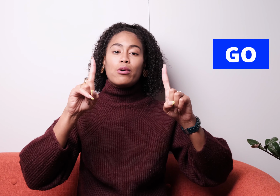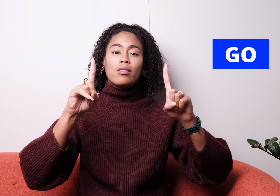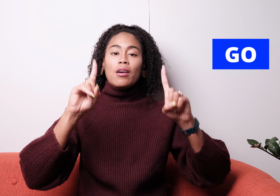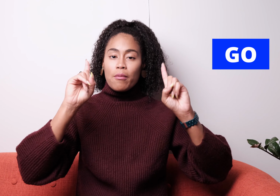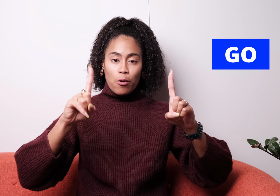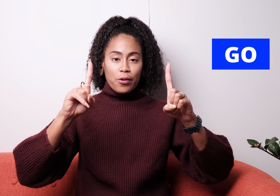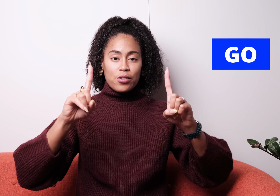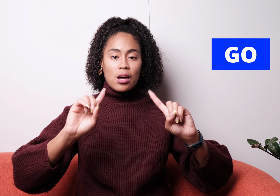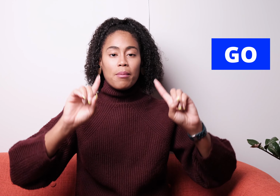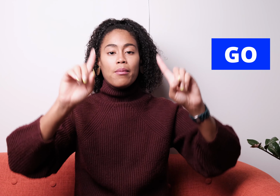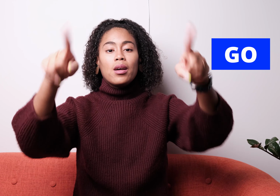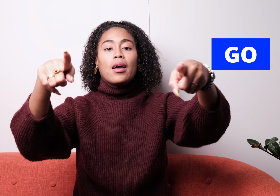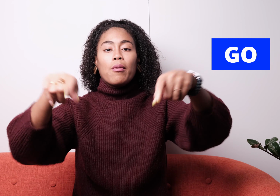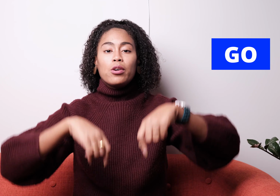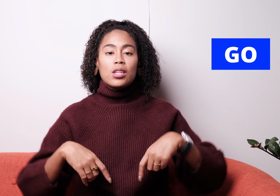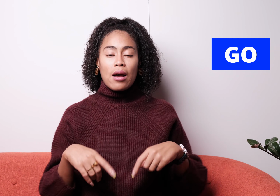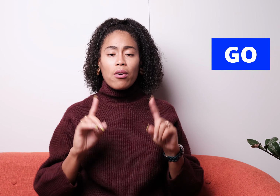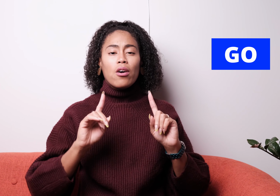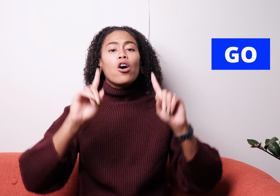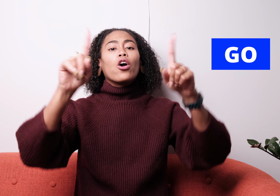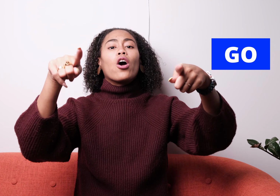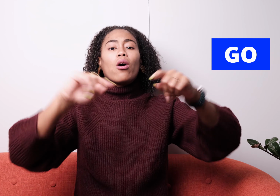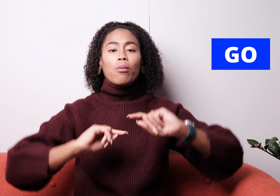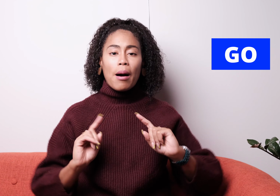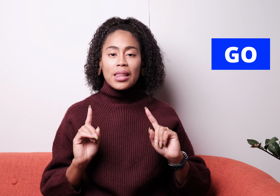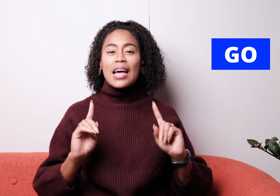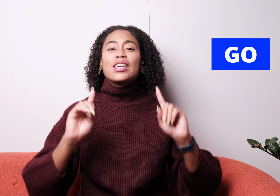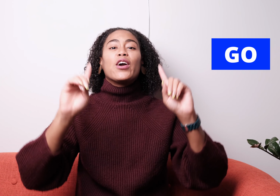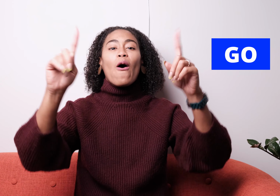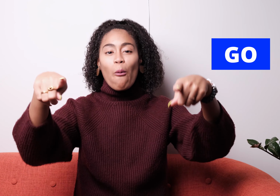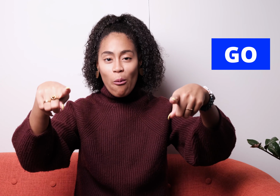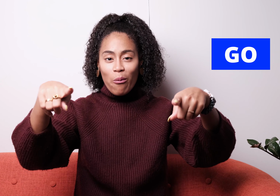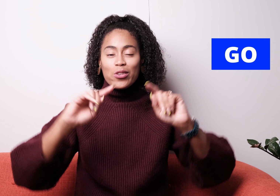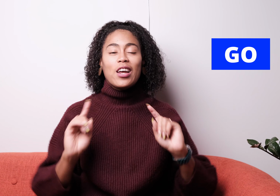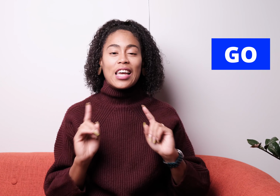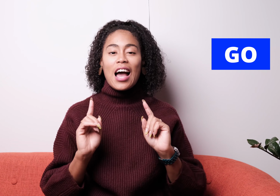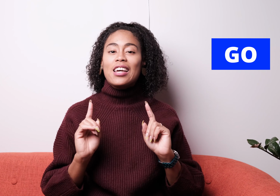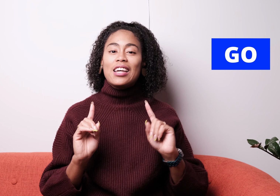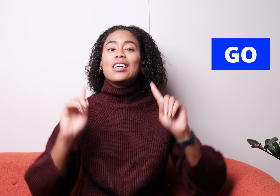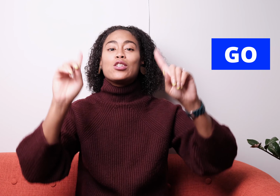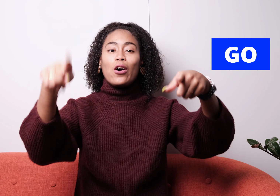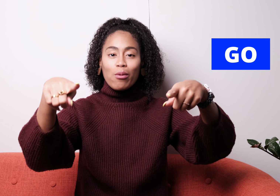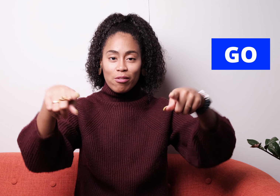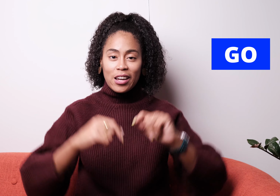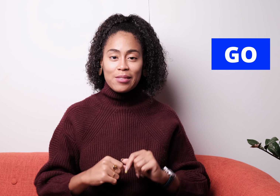simple. Both fingers up. We're pushing out. Go. Mama, let's go. trying to get out of here. Let's go, right?